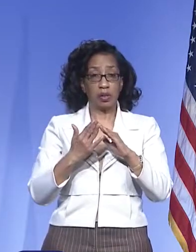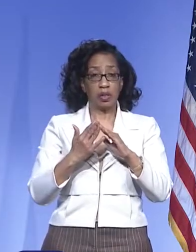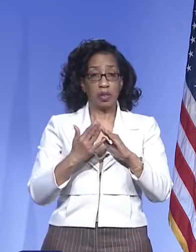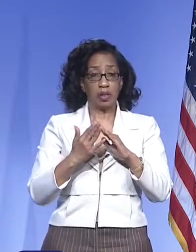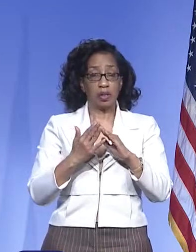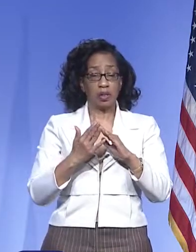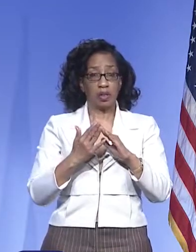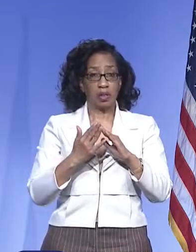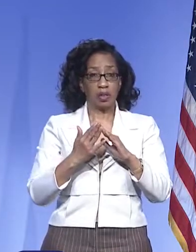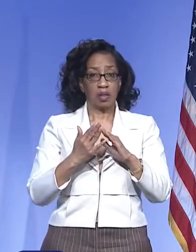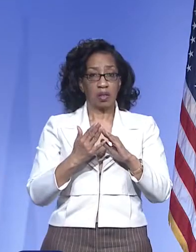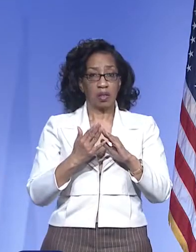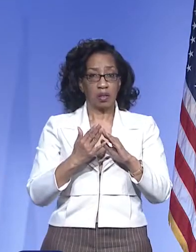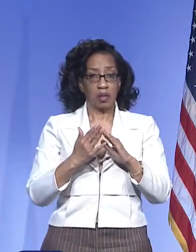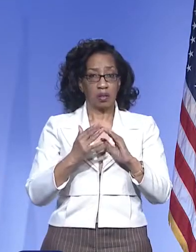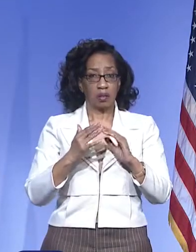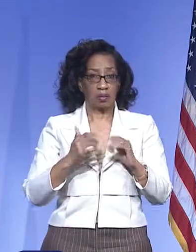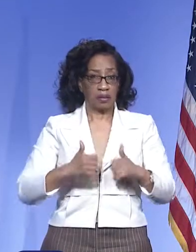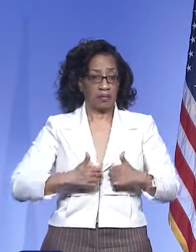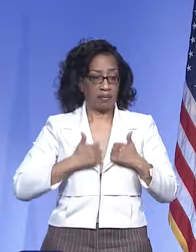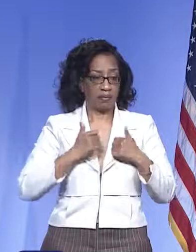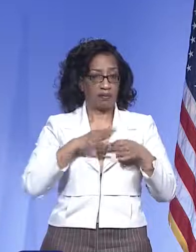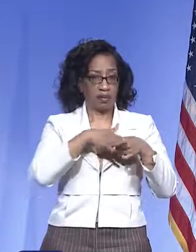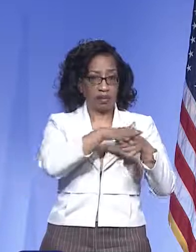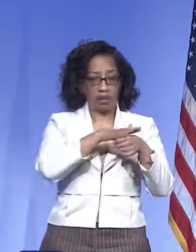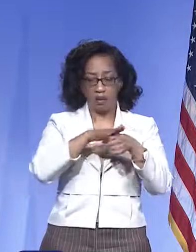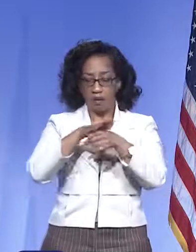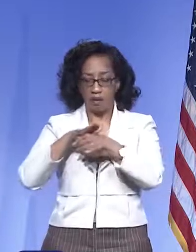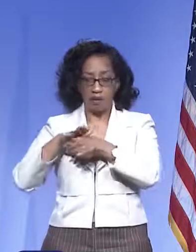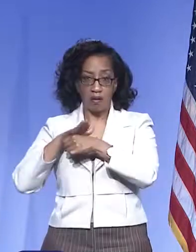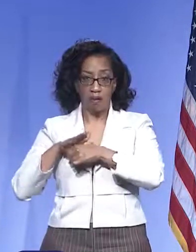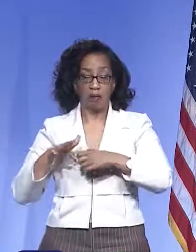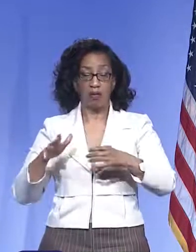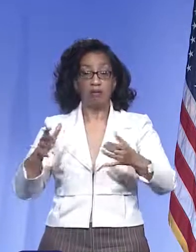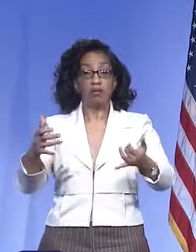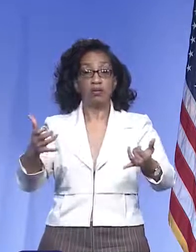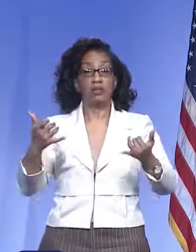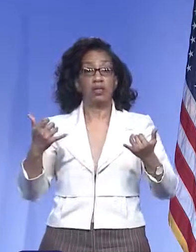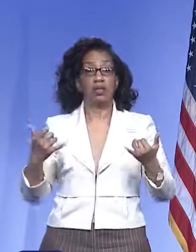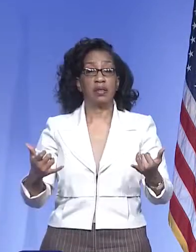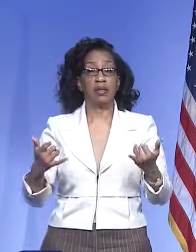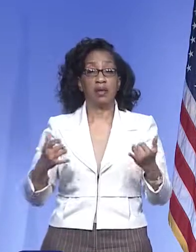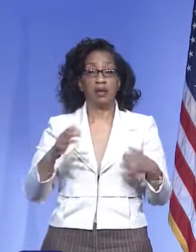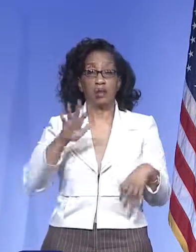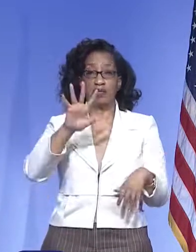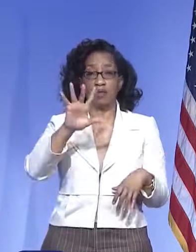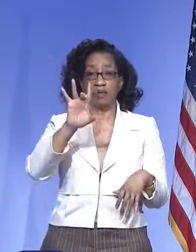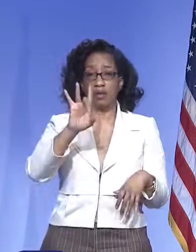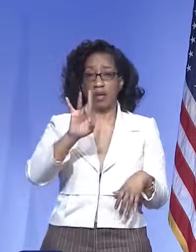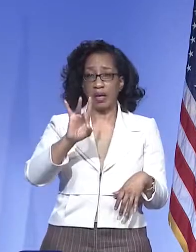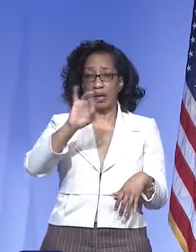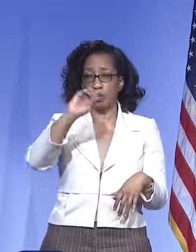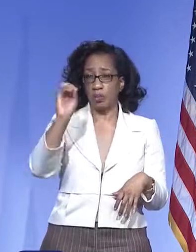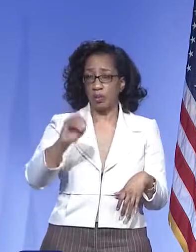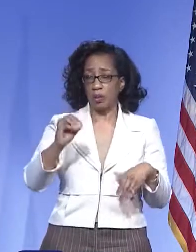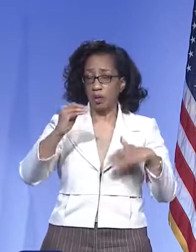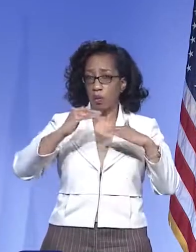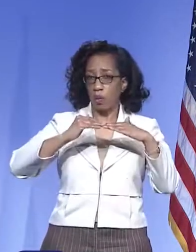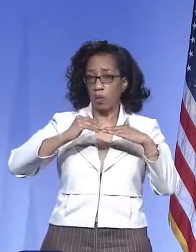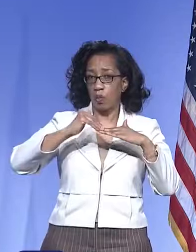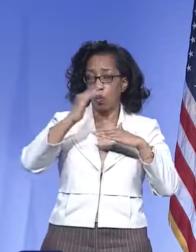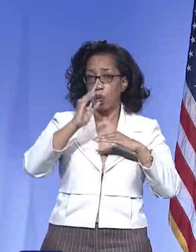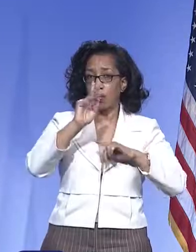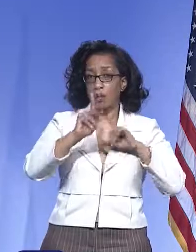are within those age breakdowns. We know that right now, 58% or more of the